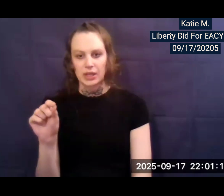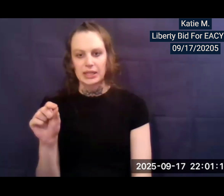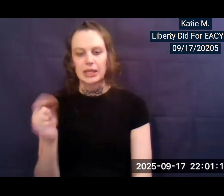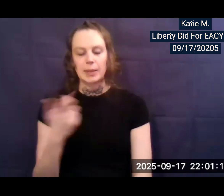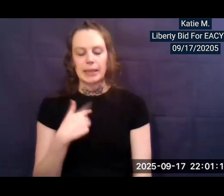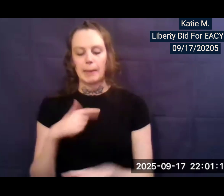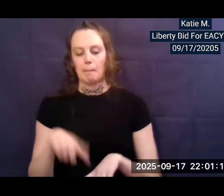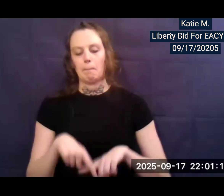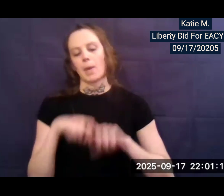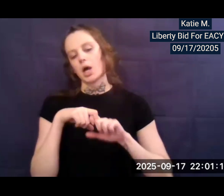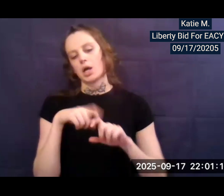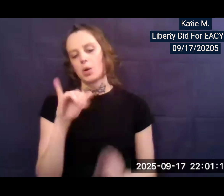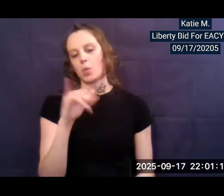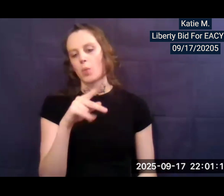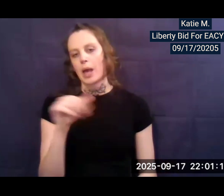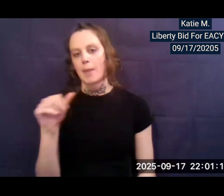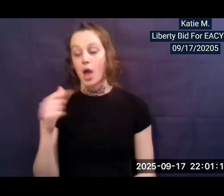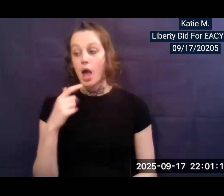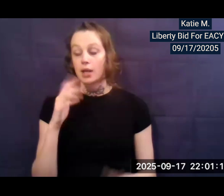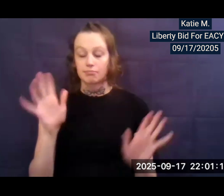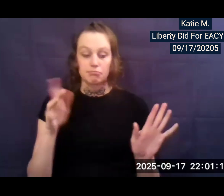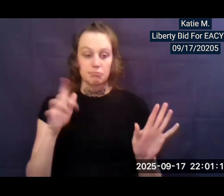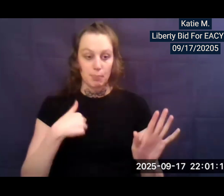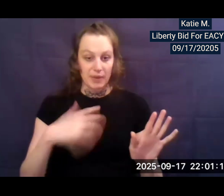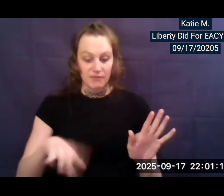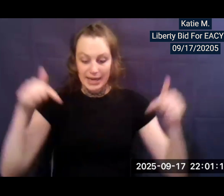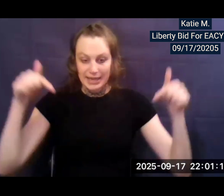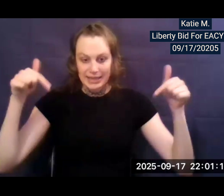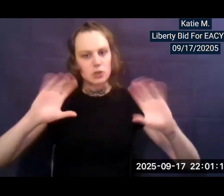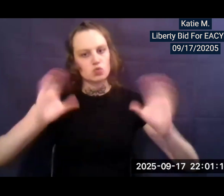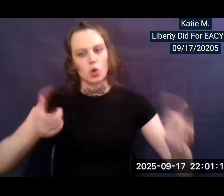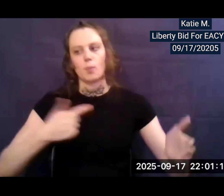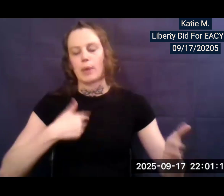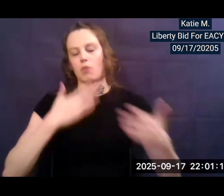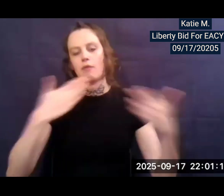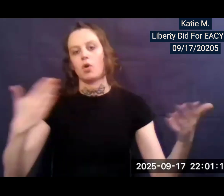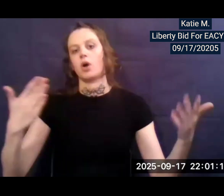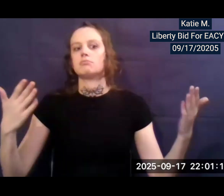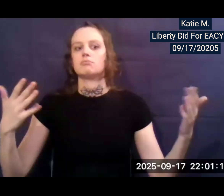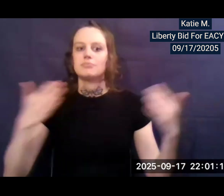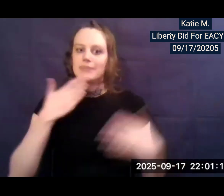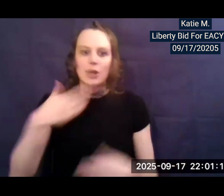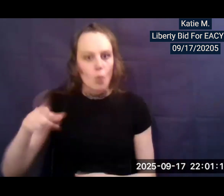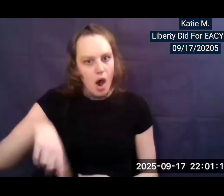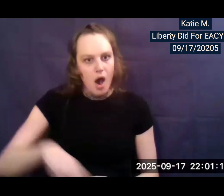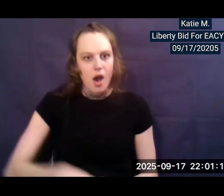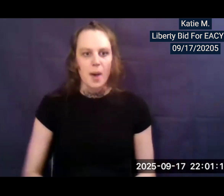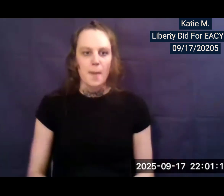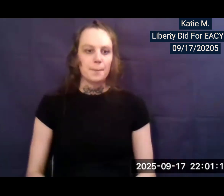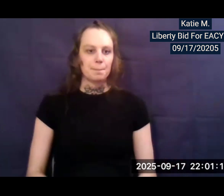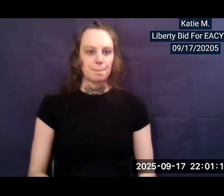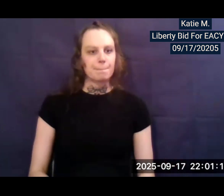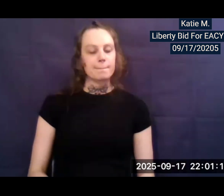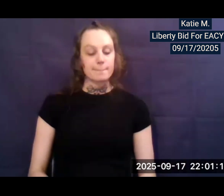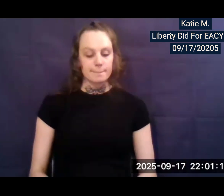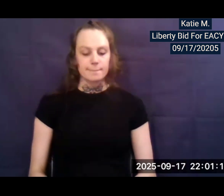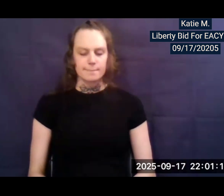how I found this group, which I'm so grateful for. Um, I will say, what it's like